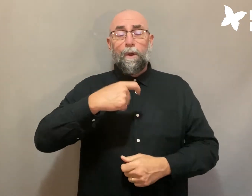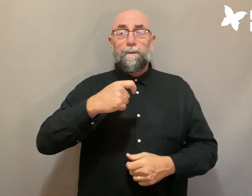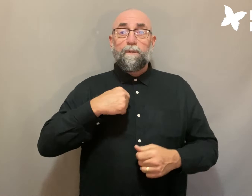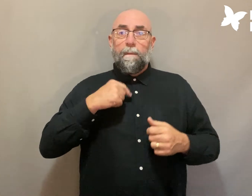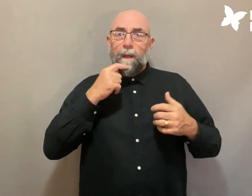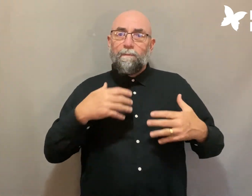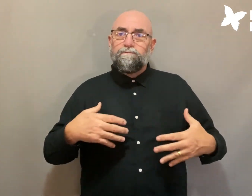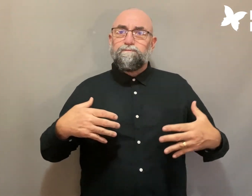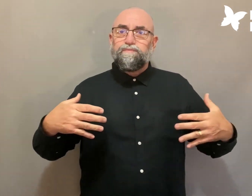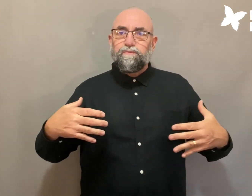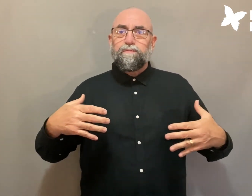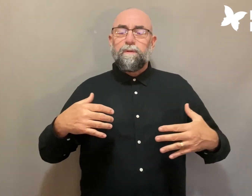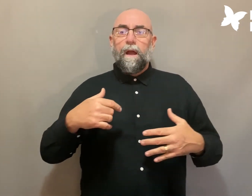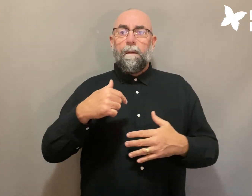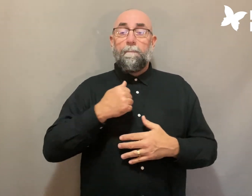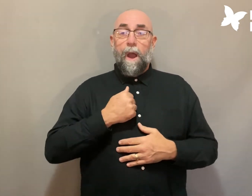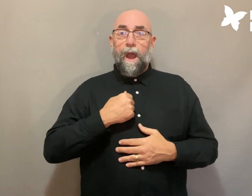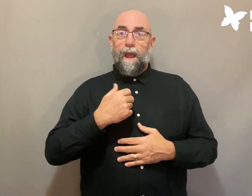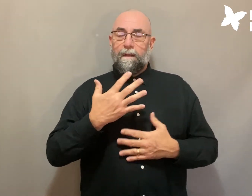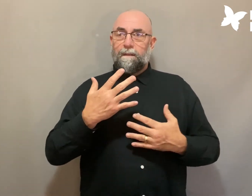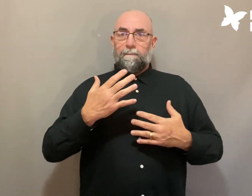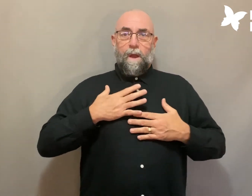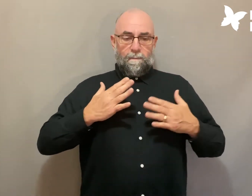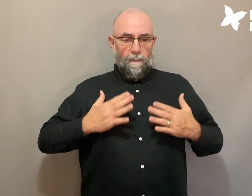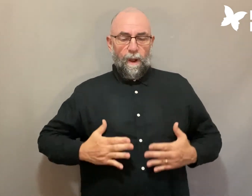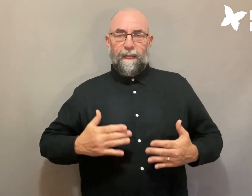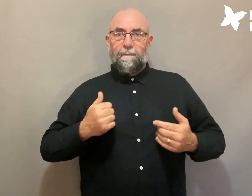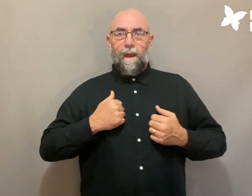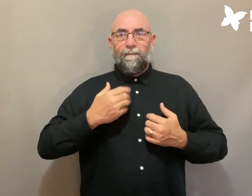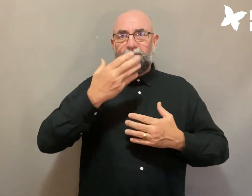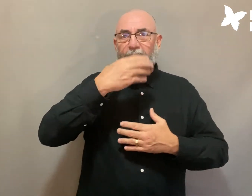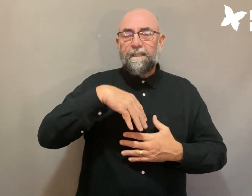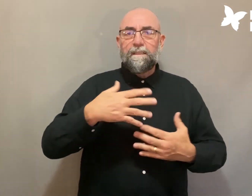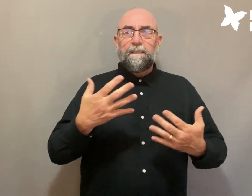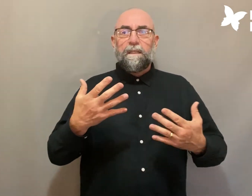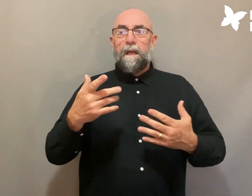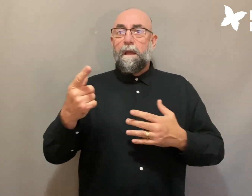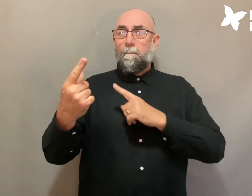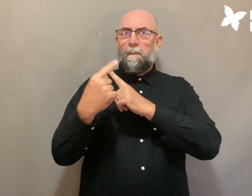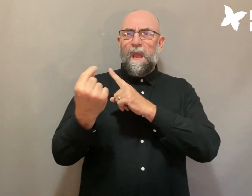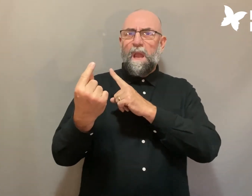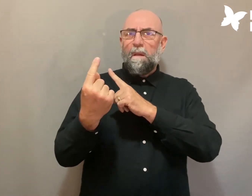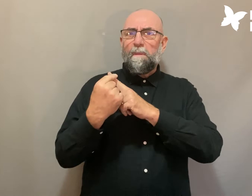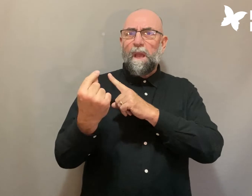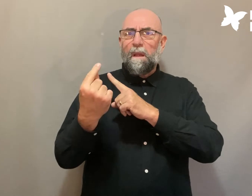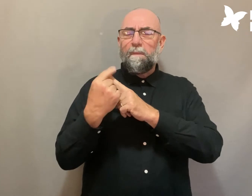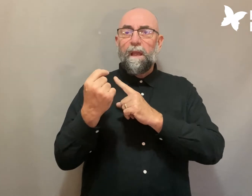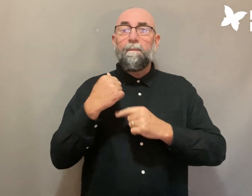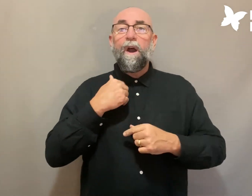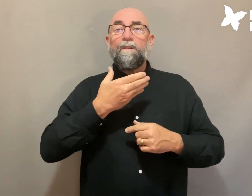my appearance, picking on my chins was the main